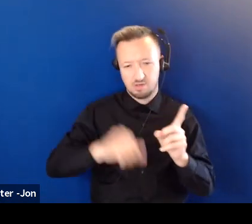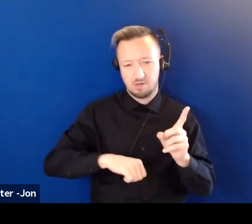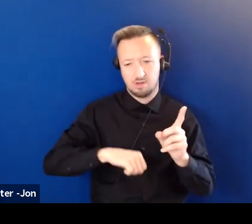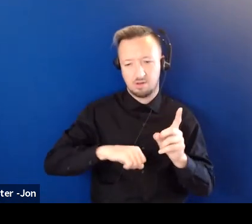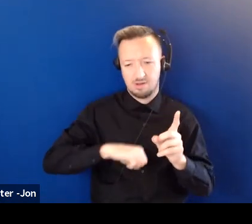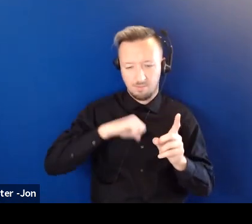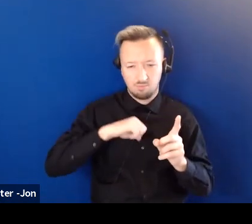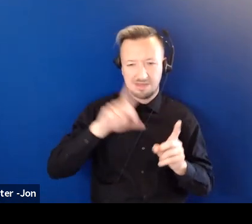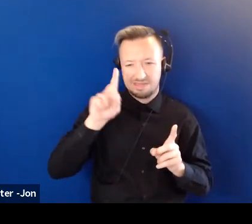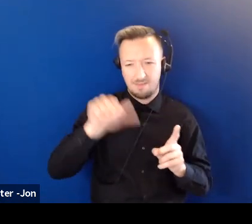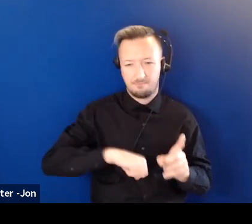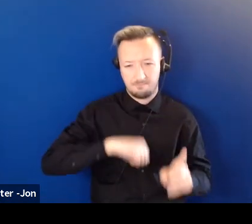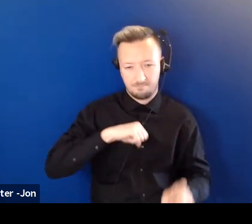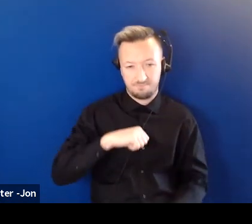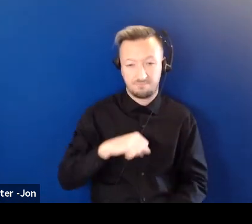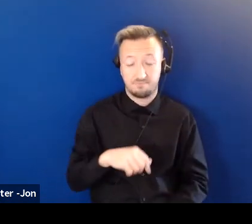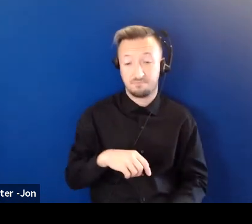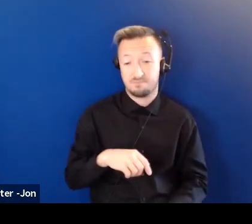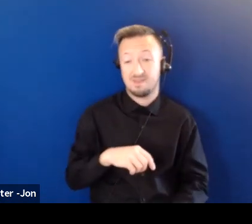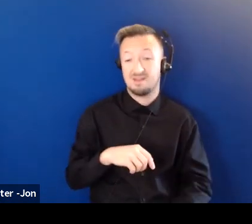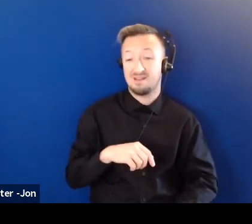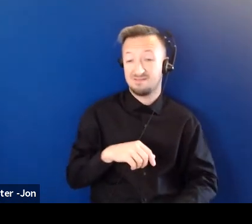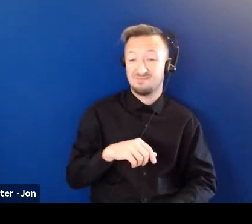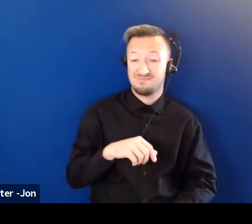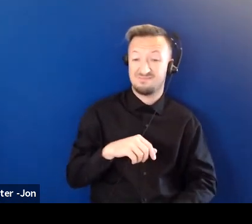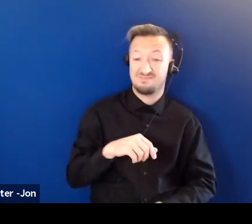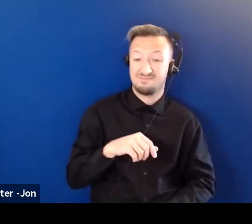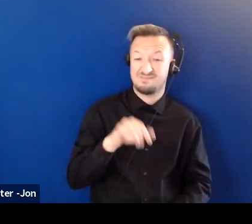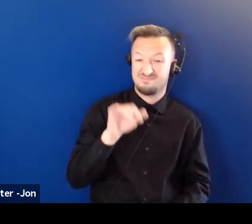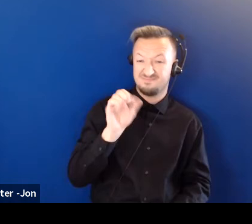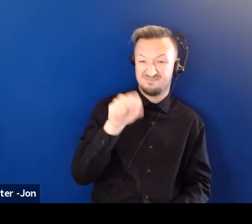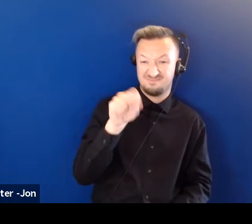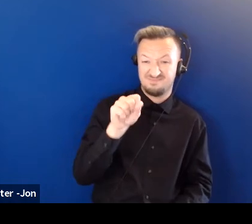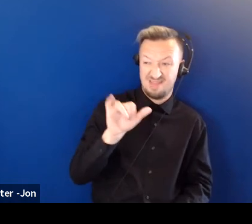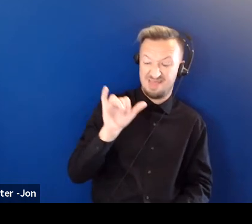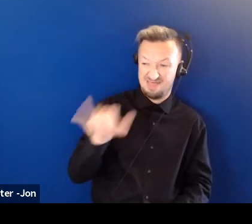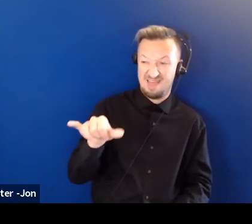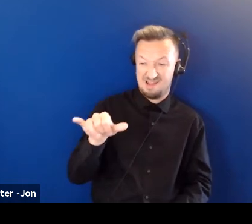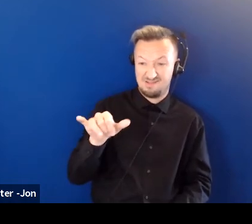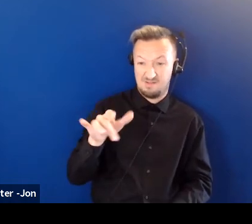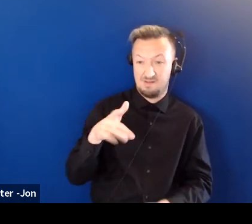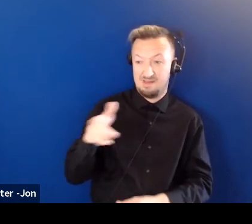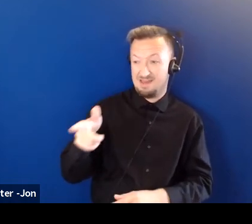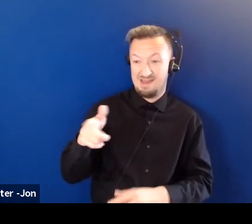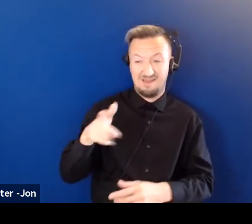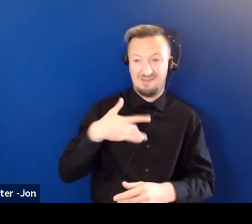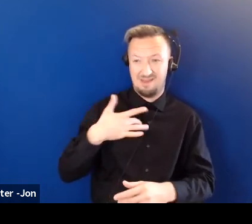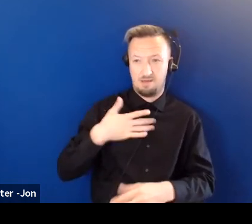And that's that point of it's almost feels like a barrier for that student, that if they could just